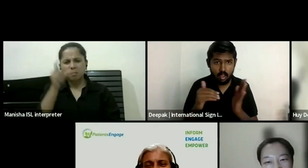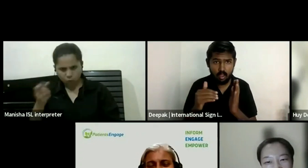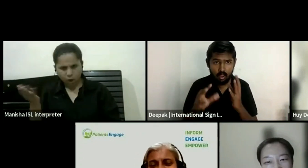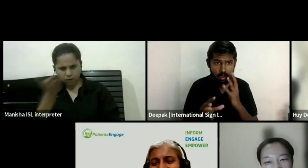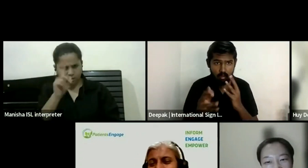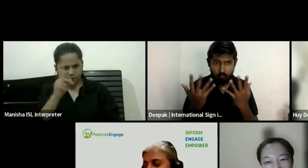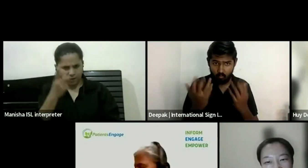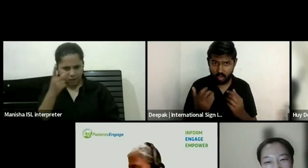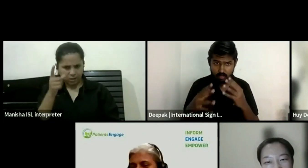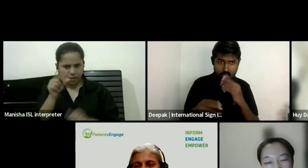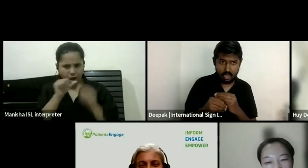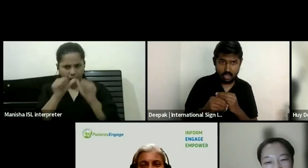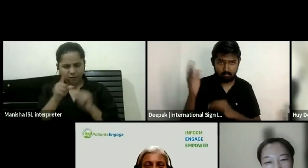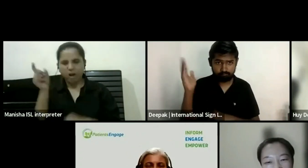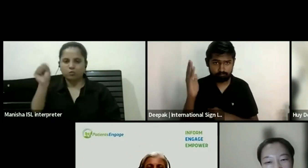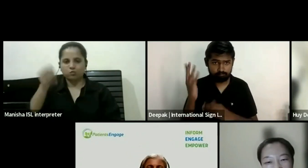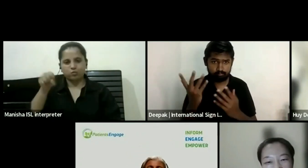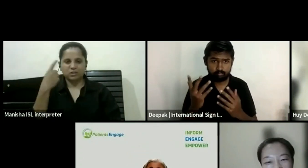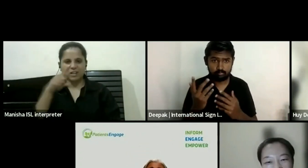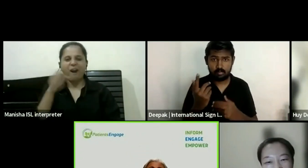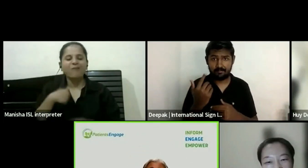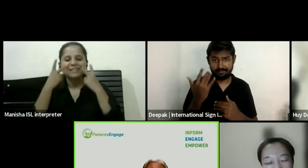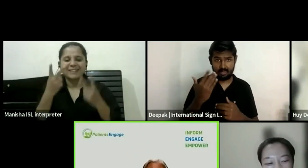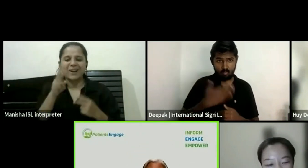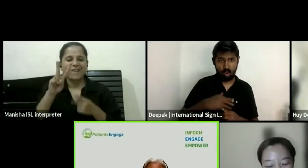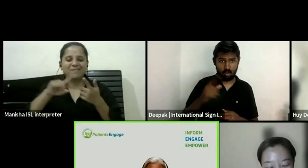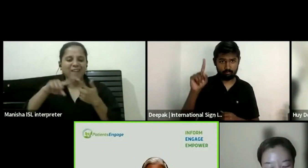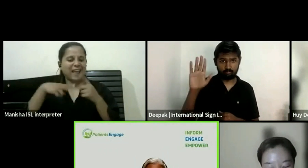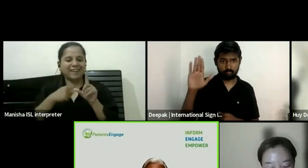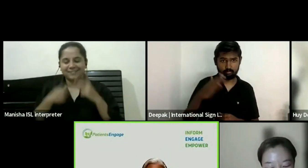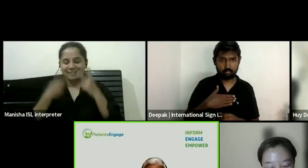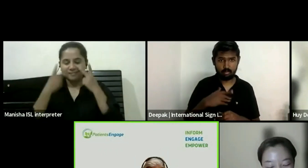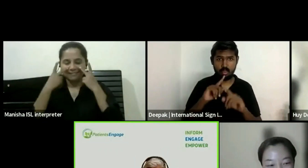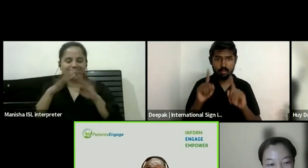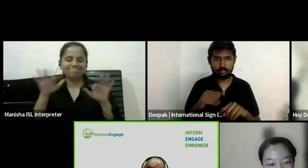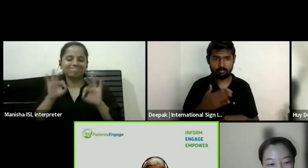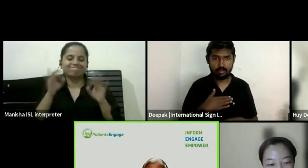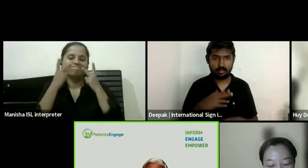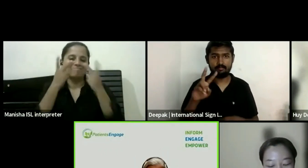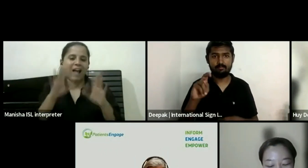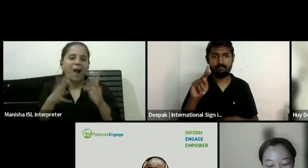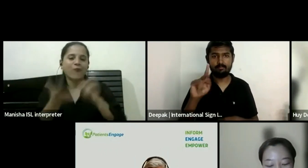sure. Since I cannot see, I cannot. Yeah. No worries.